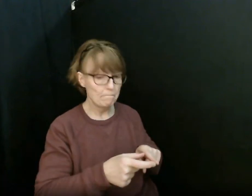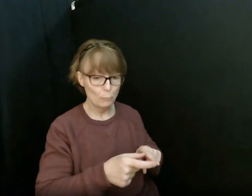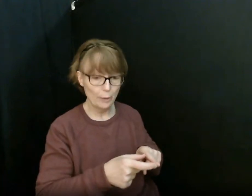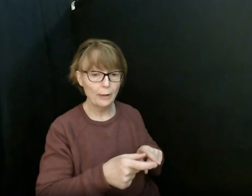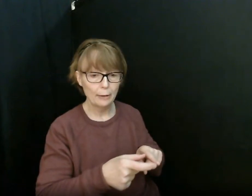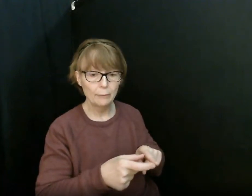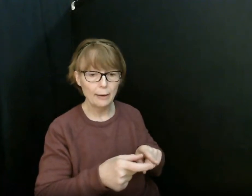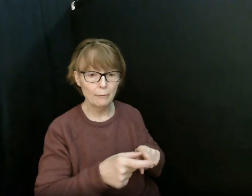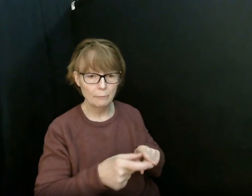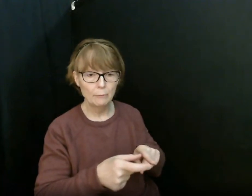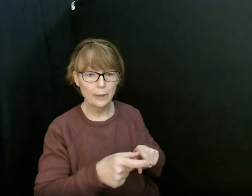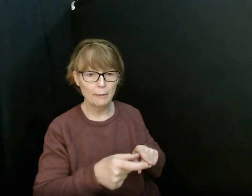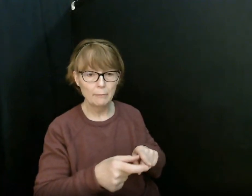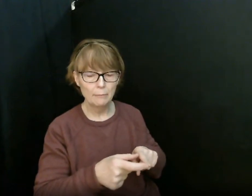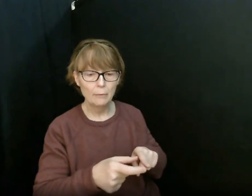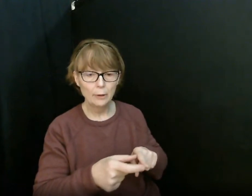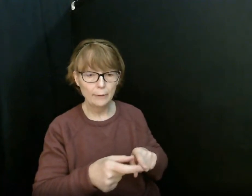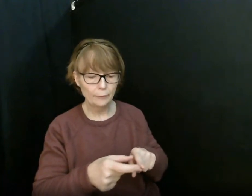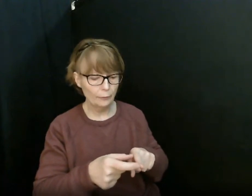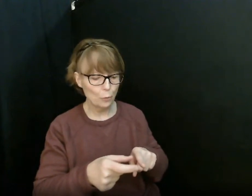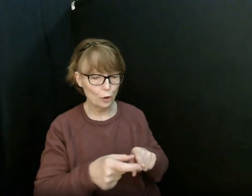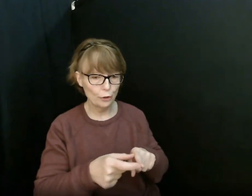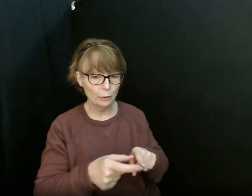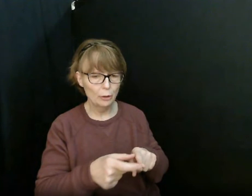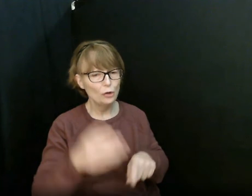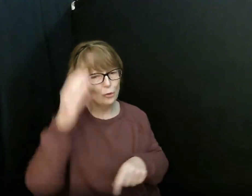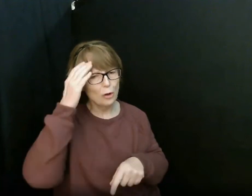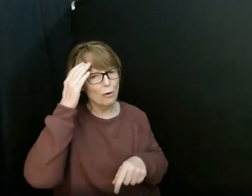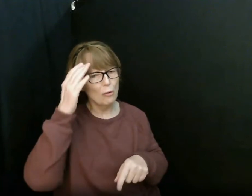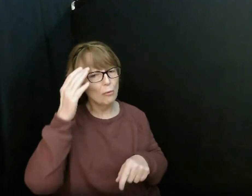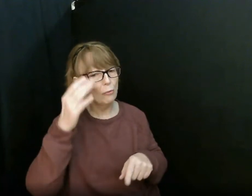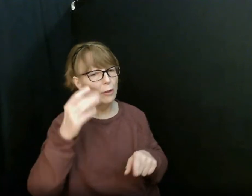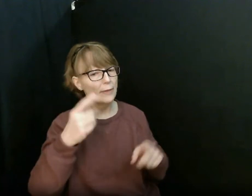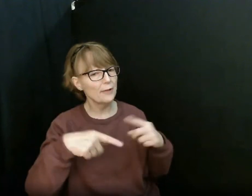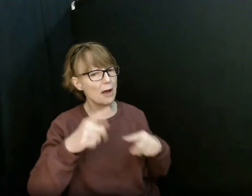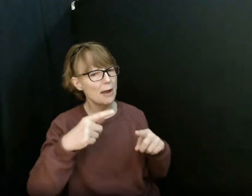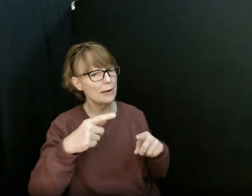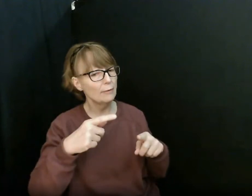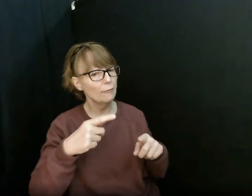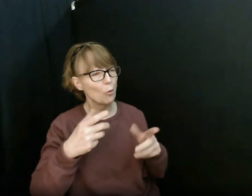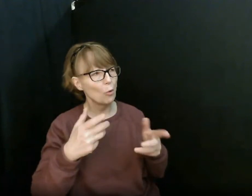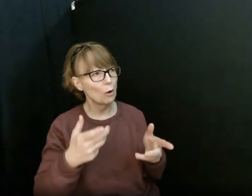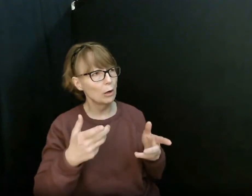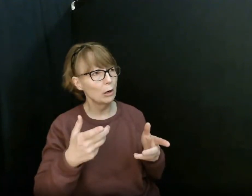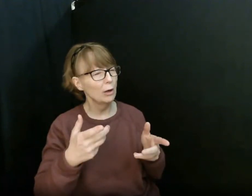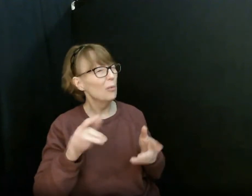That's right. Yeah. This is a word. Do you know the sign for, what's